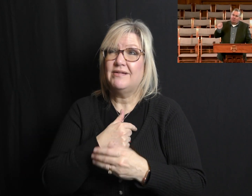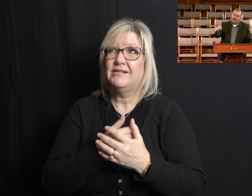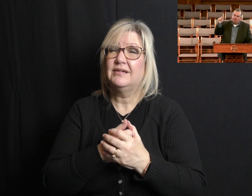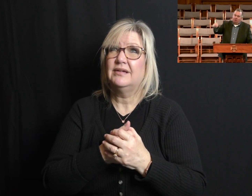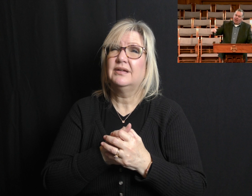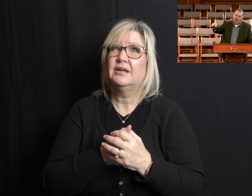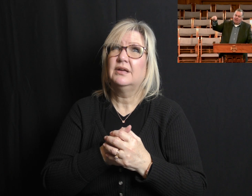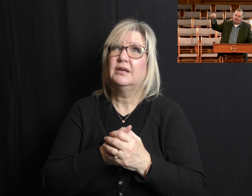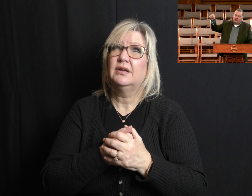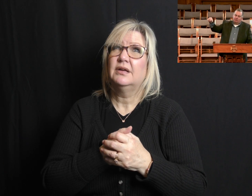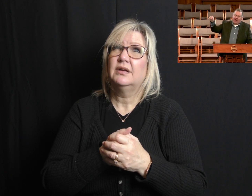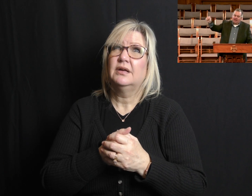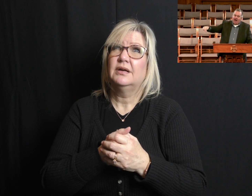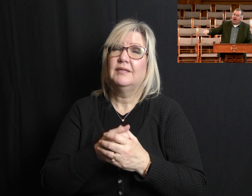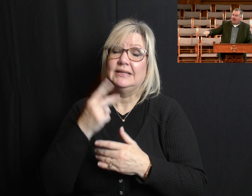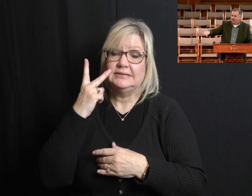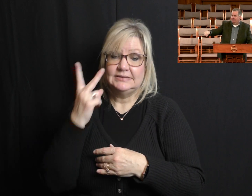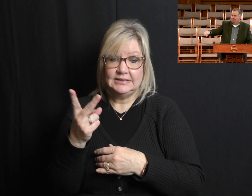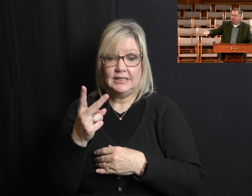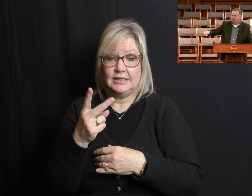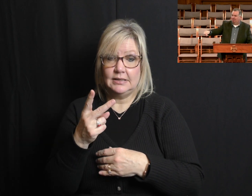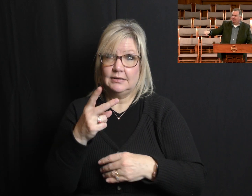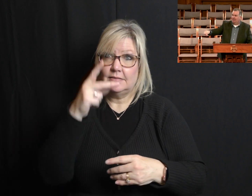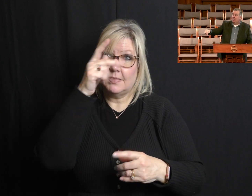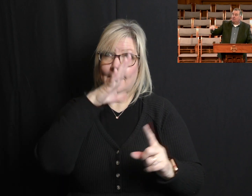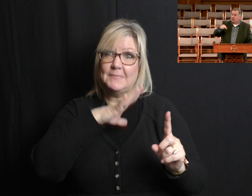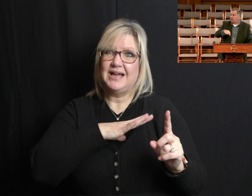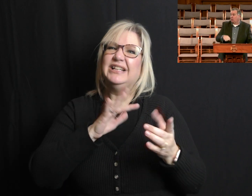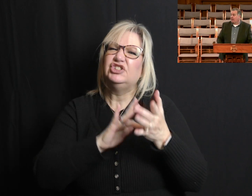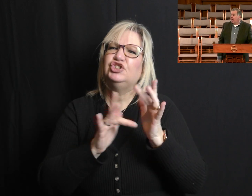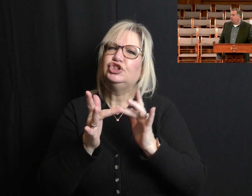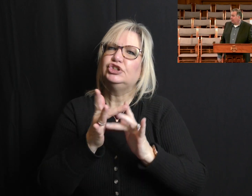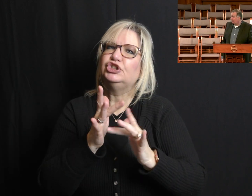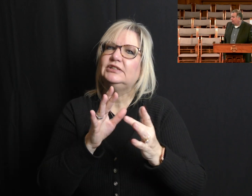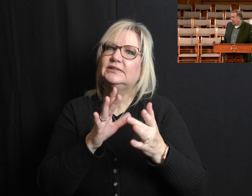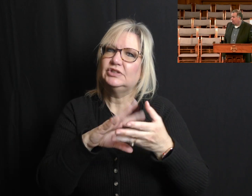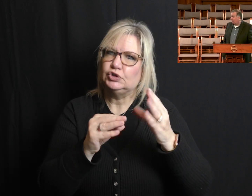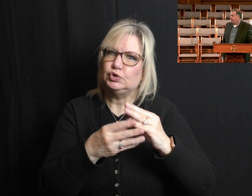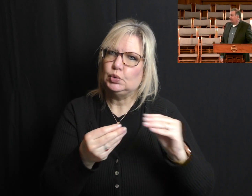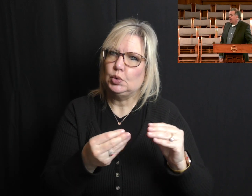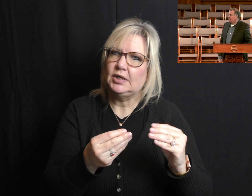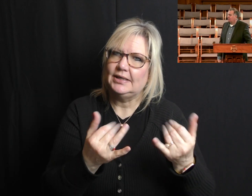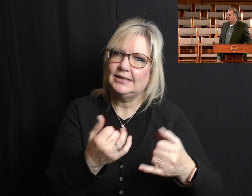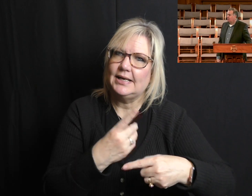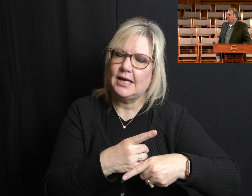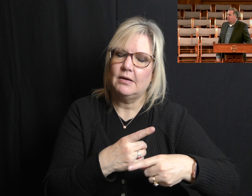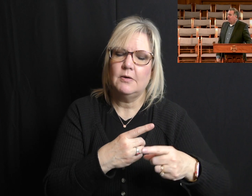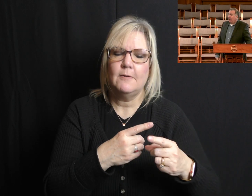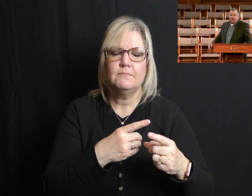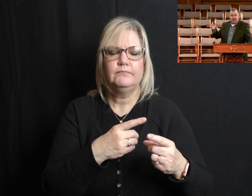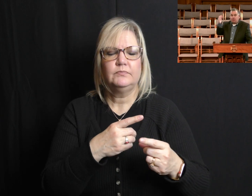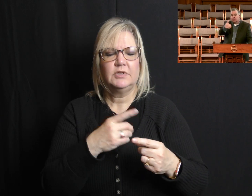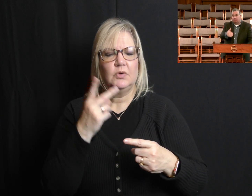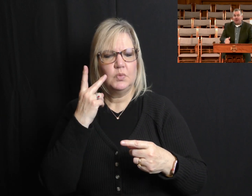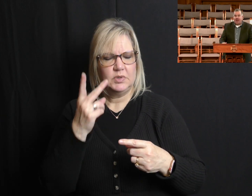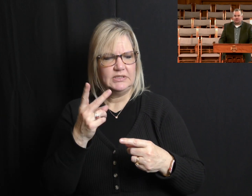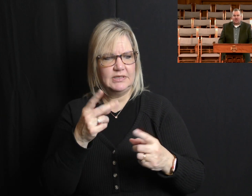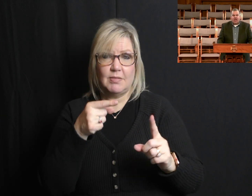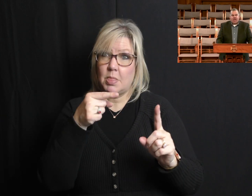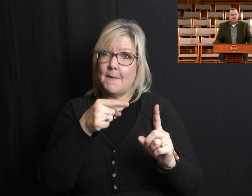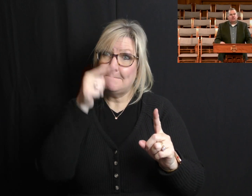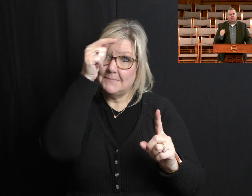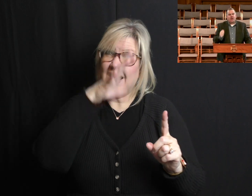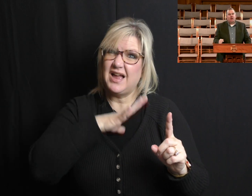having been blessed by God, just the way God blesses us so many times. I mean, he was